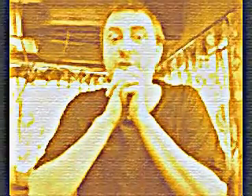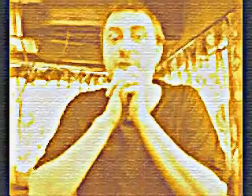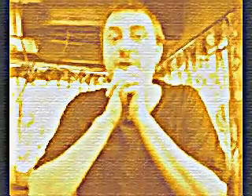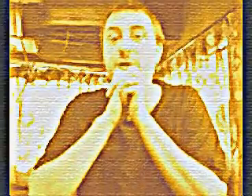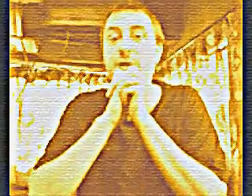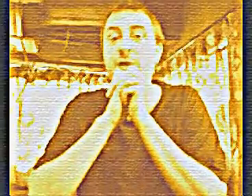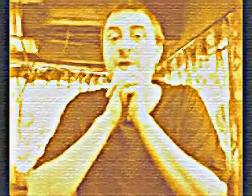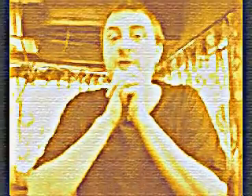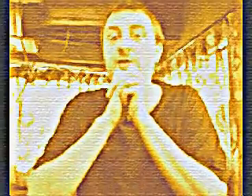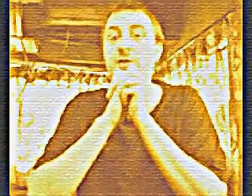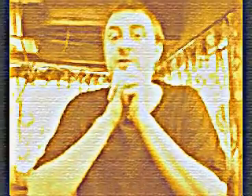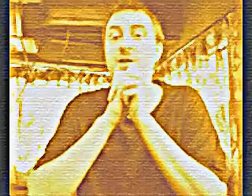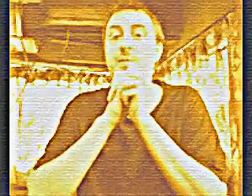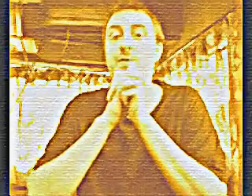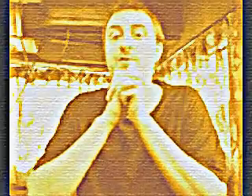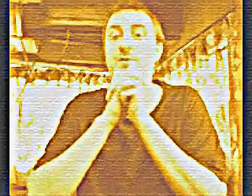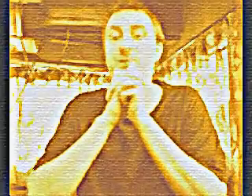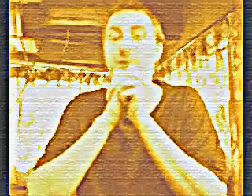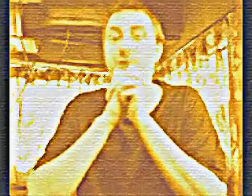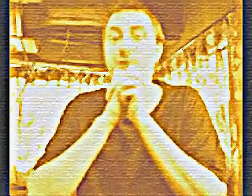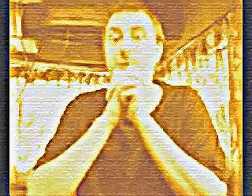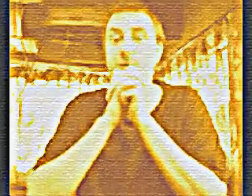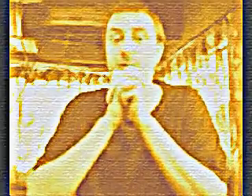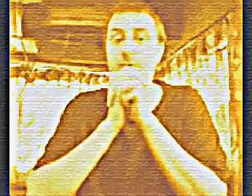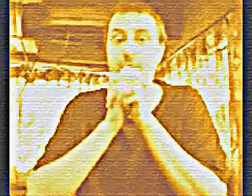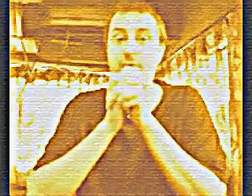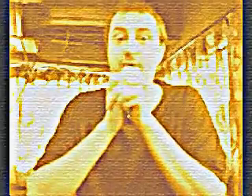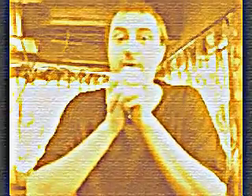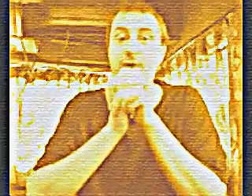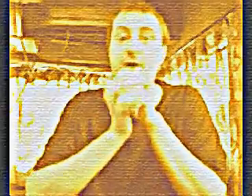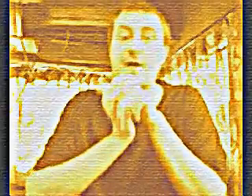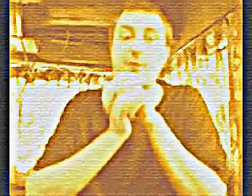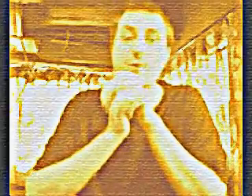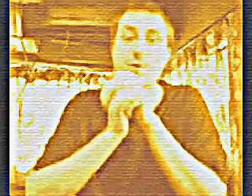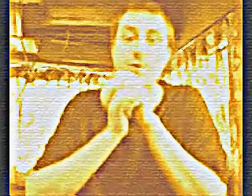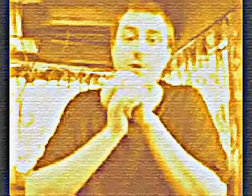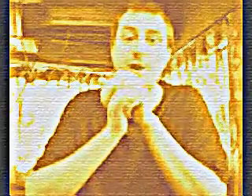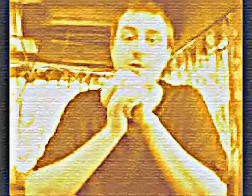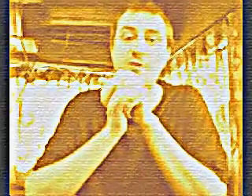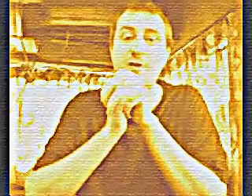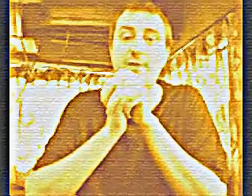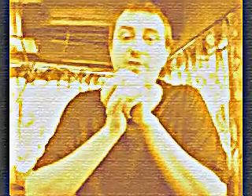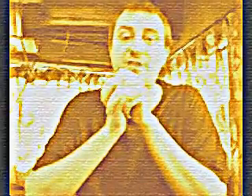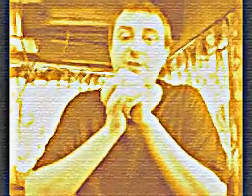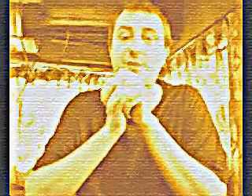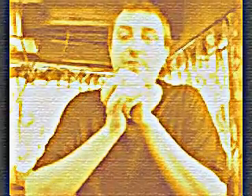by Kentucky State Police Tuesday evening. Afterward, Harris left the scene on foot,